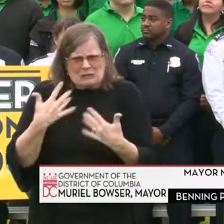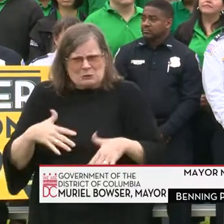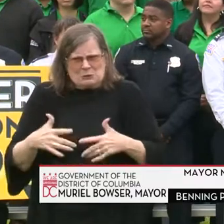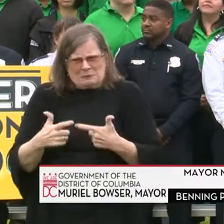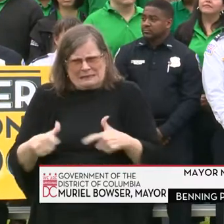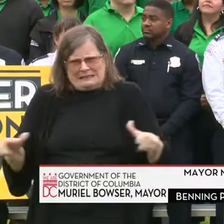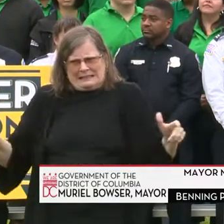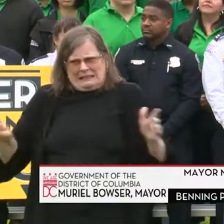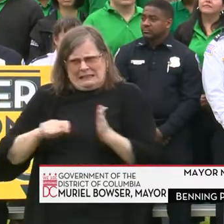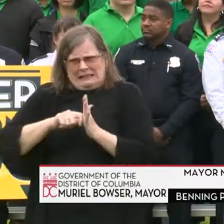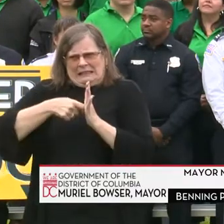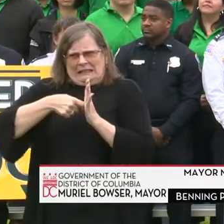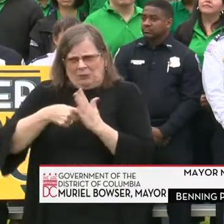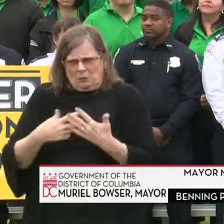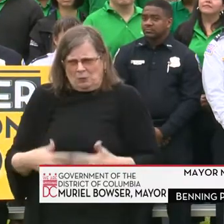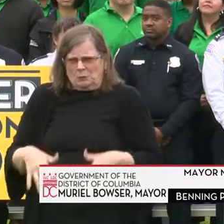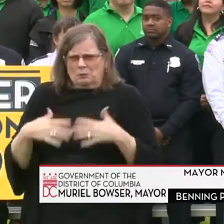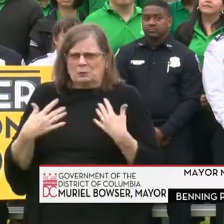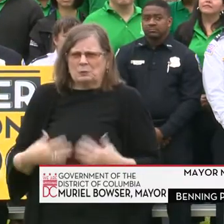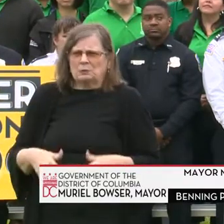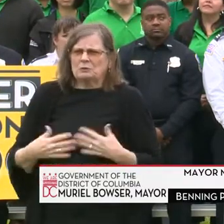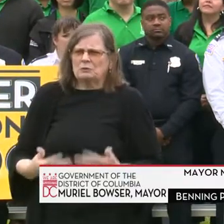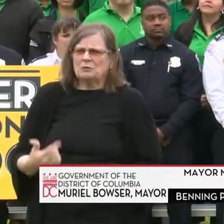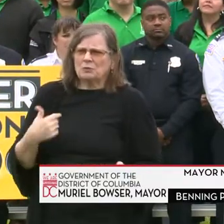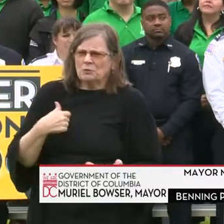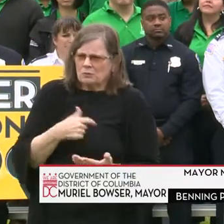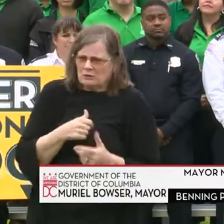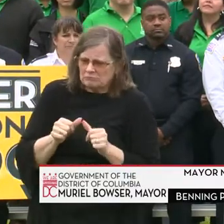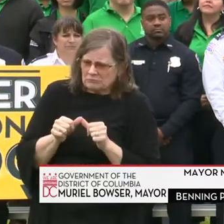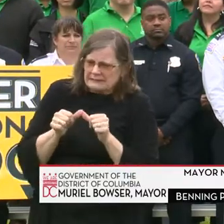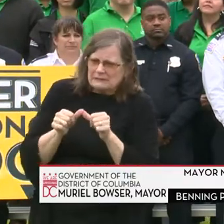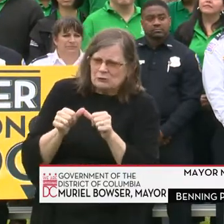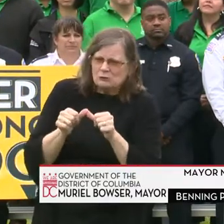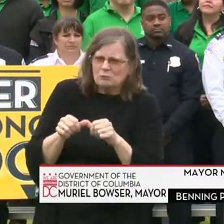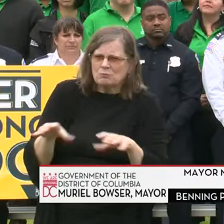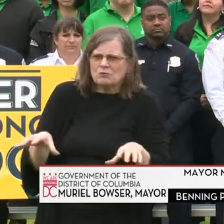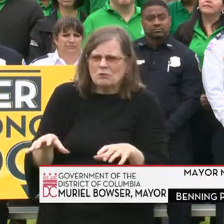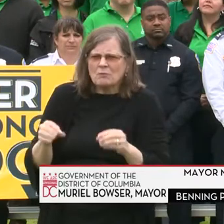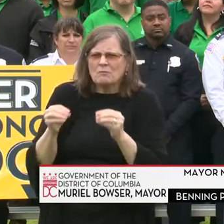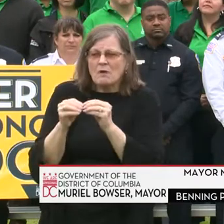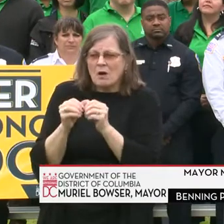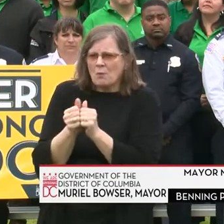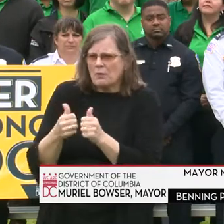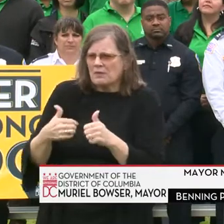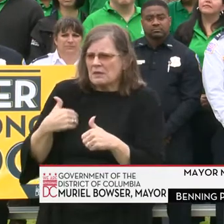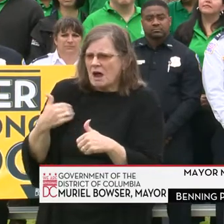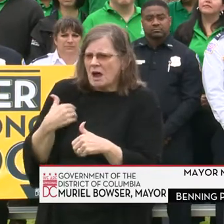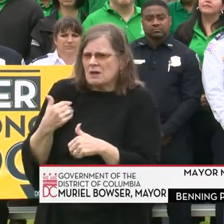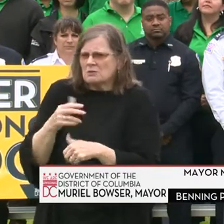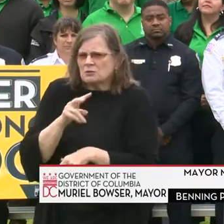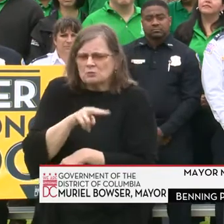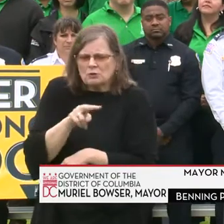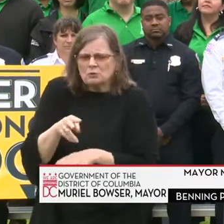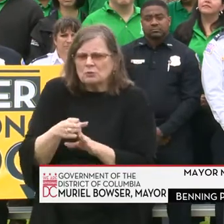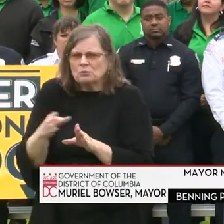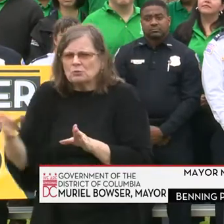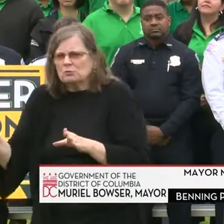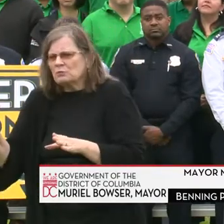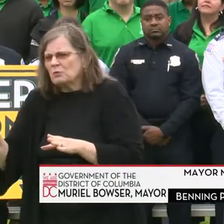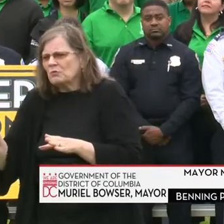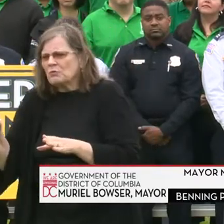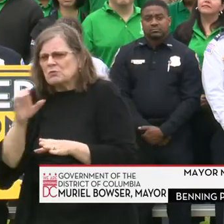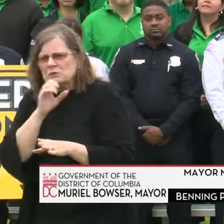that is why we continue to do more with young people ages 22 to 24 and our summer youth